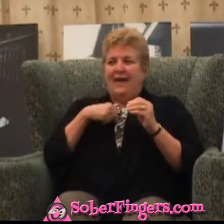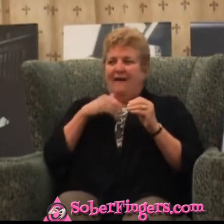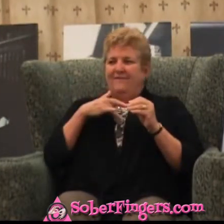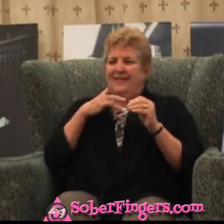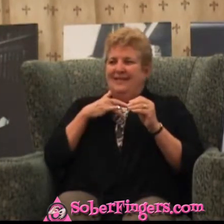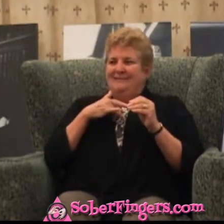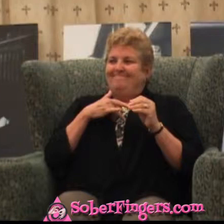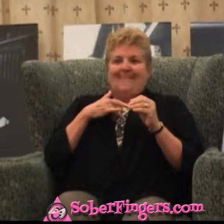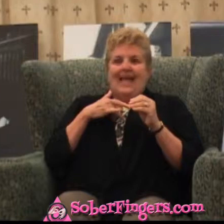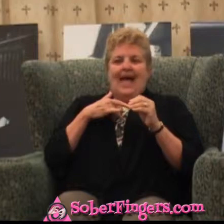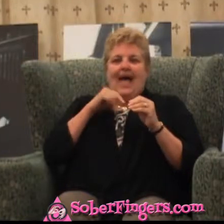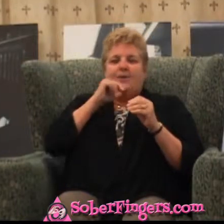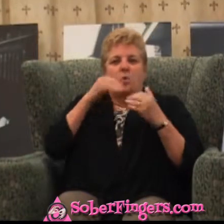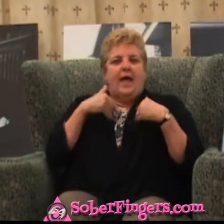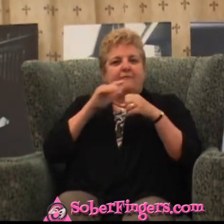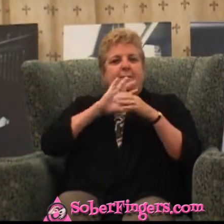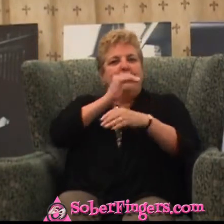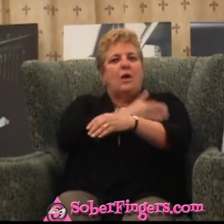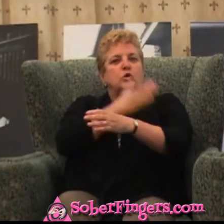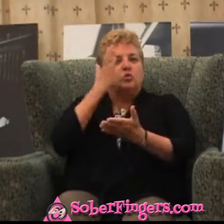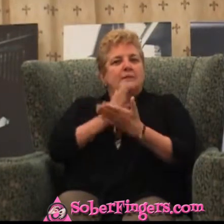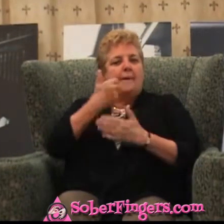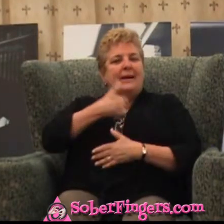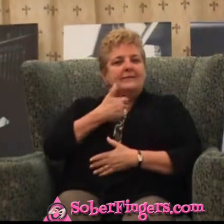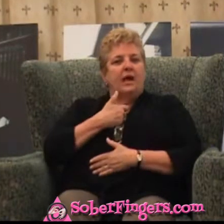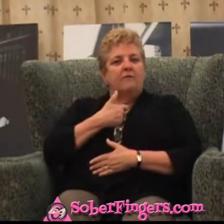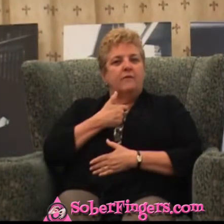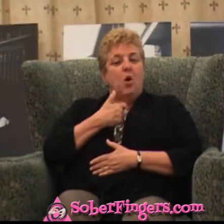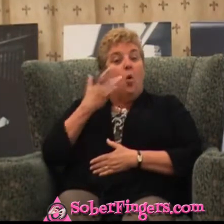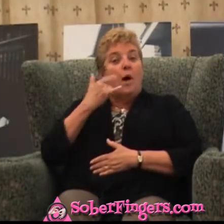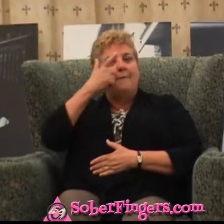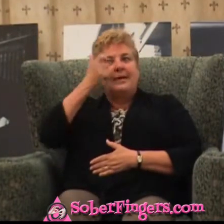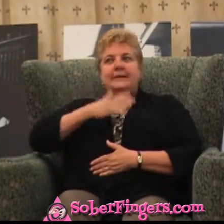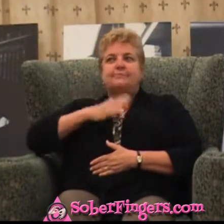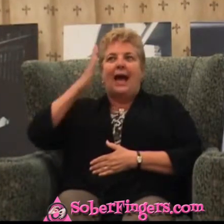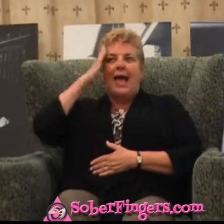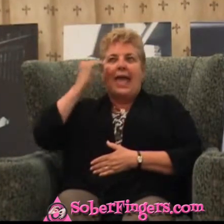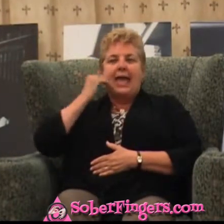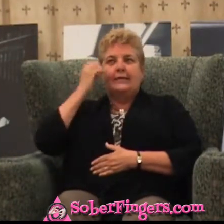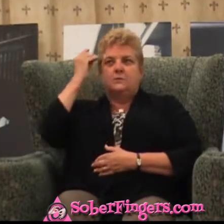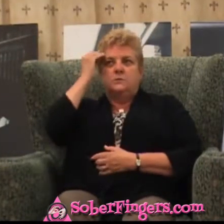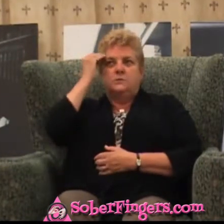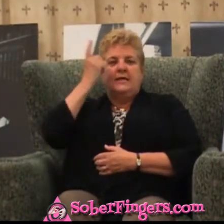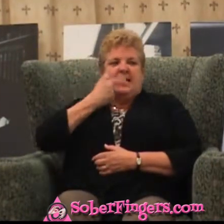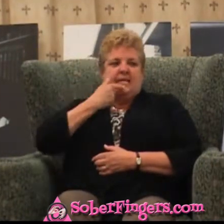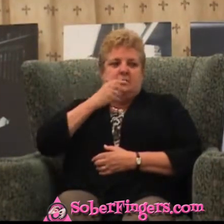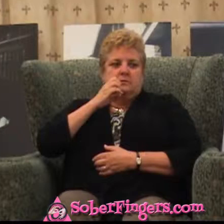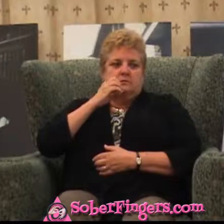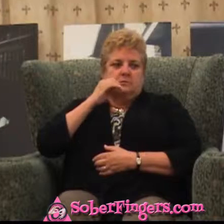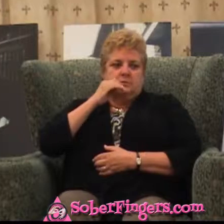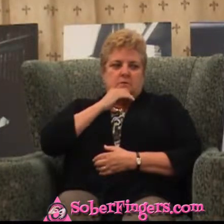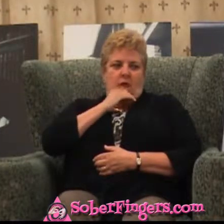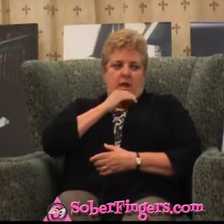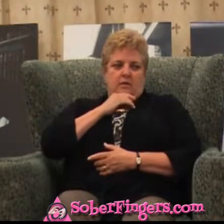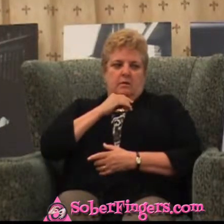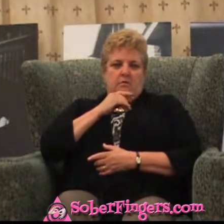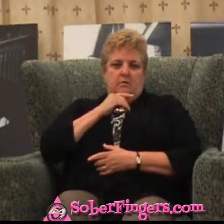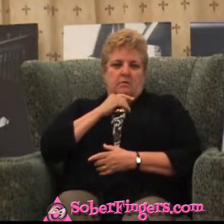the power to stop myself, because my head whispers to me this lie: this time it'll be